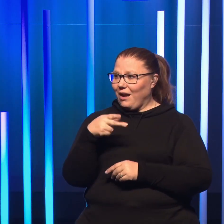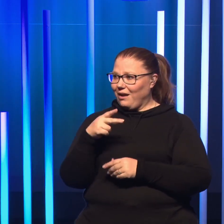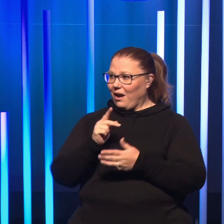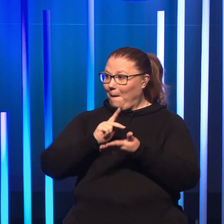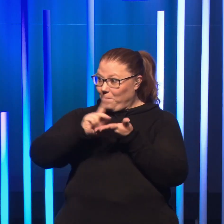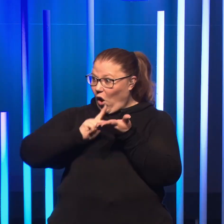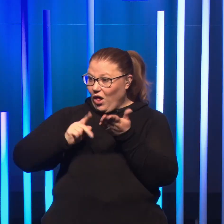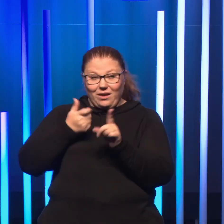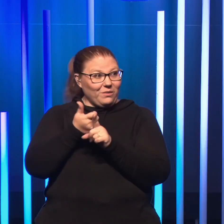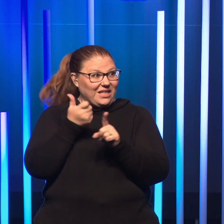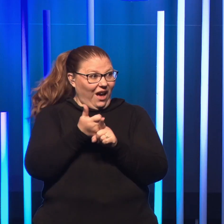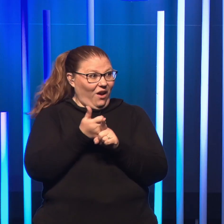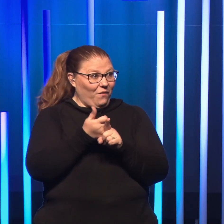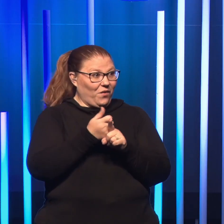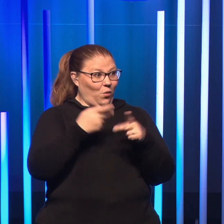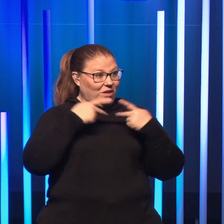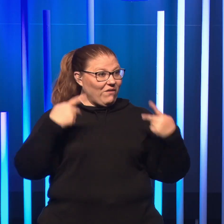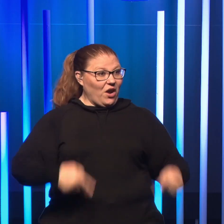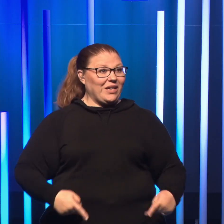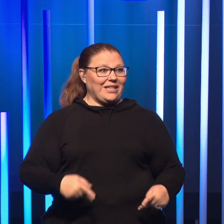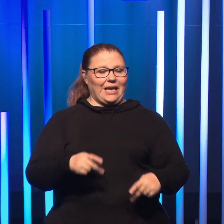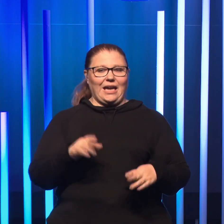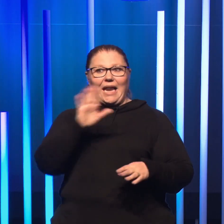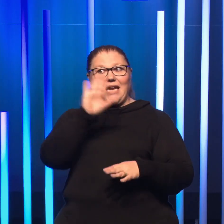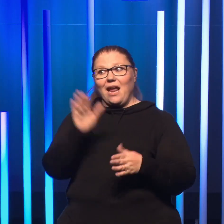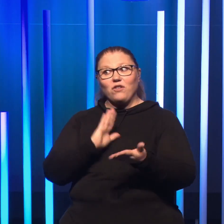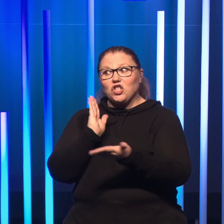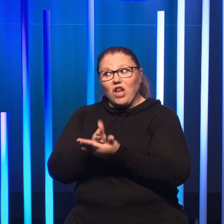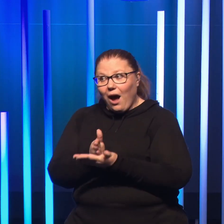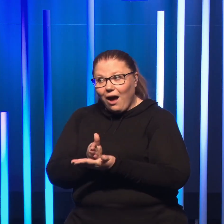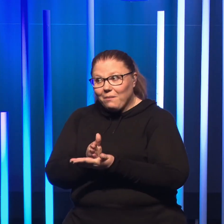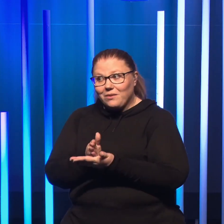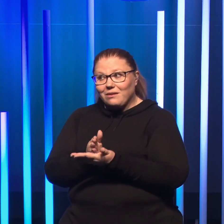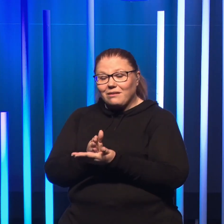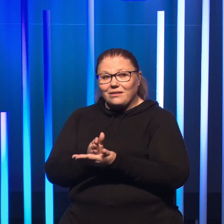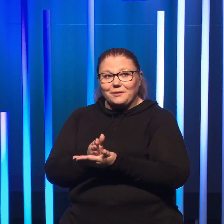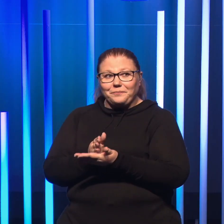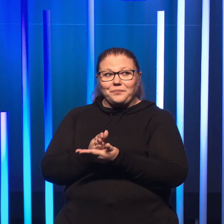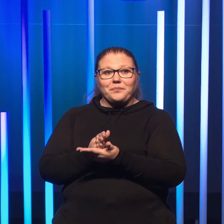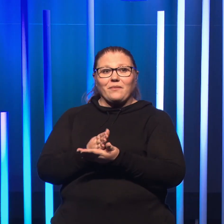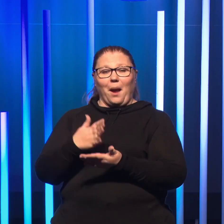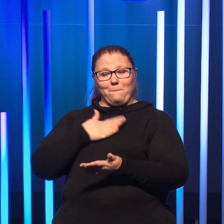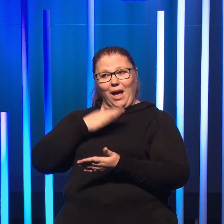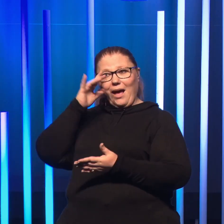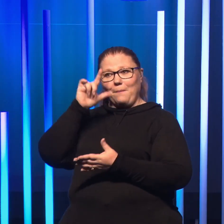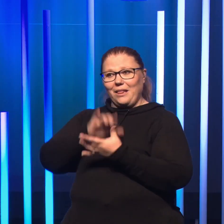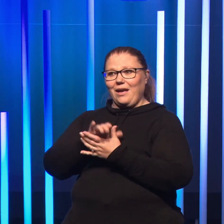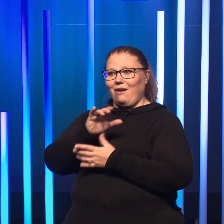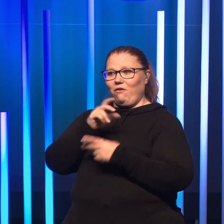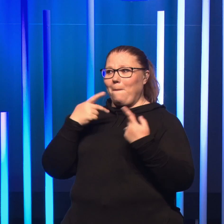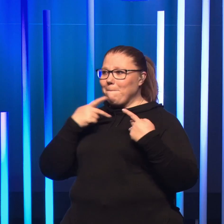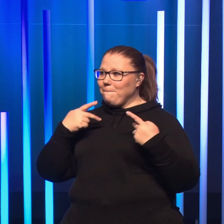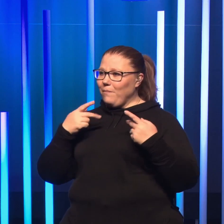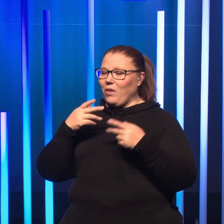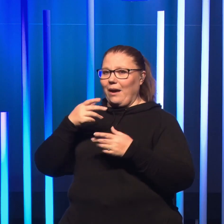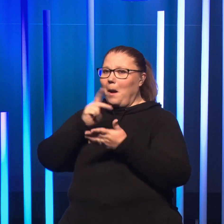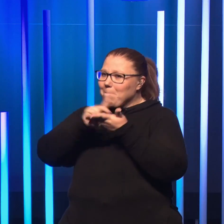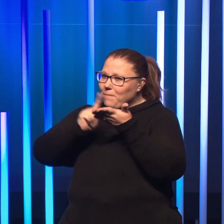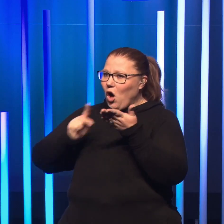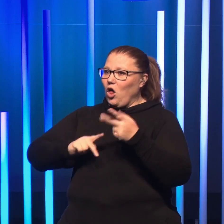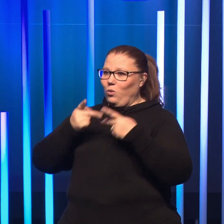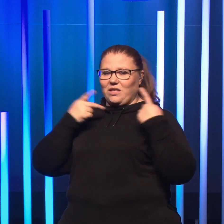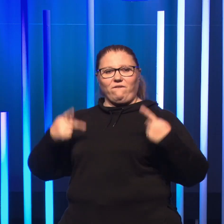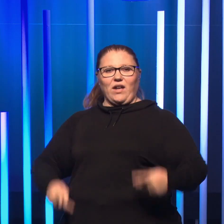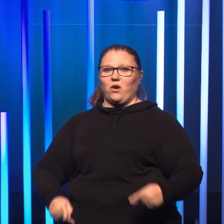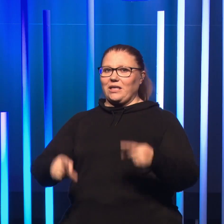was a Pharisee and never stopped being one, by the way. Like, it's my belief that Paul never stopped being a Pharisee. And if you read Paul and you don't